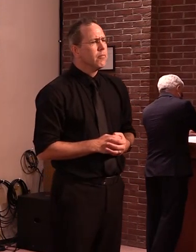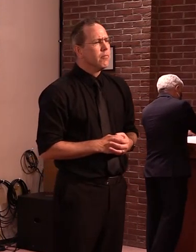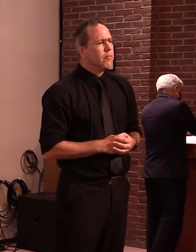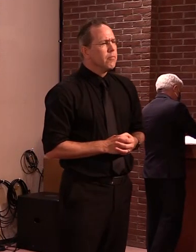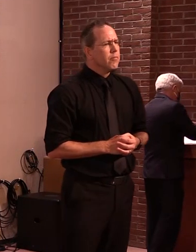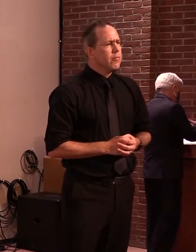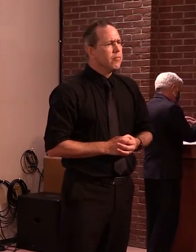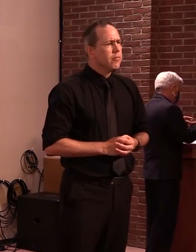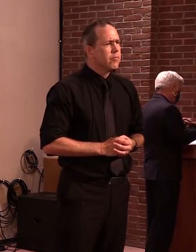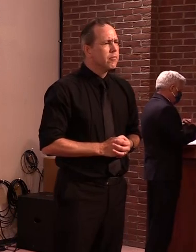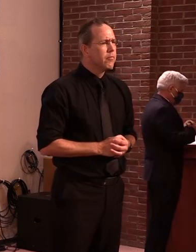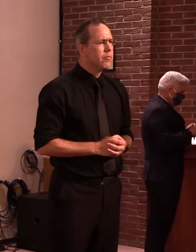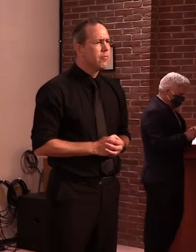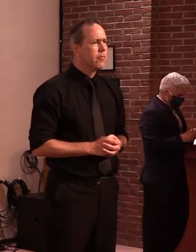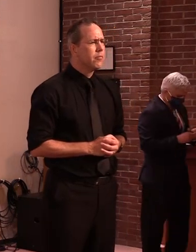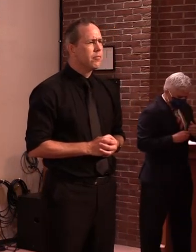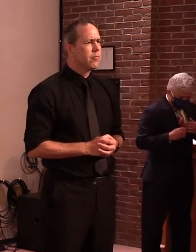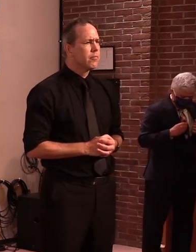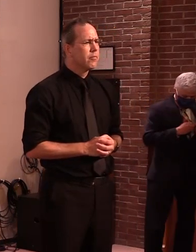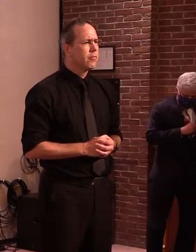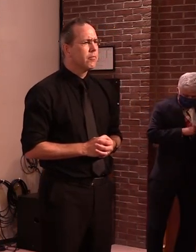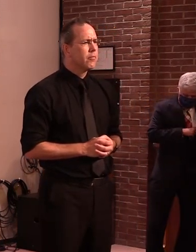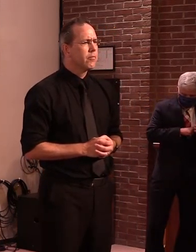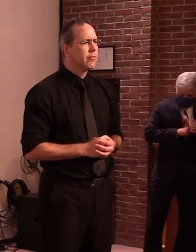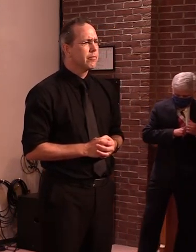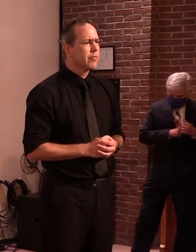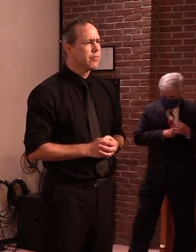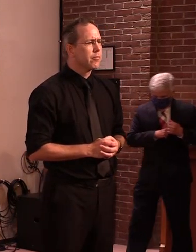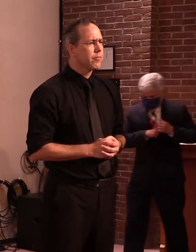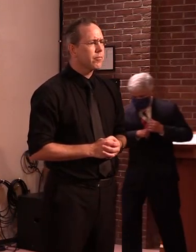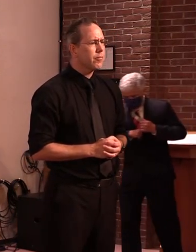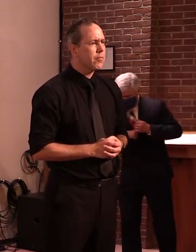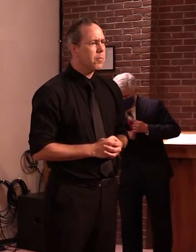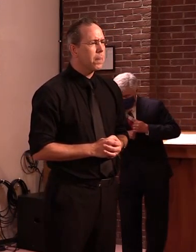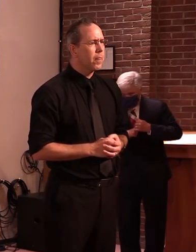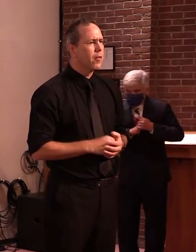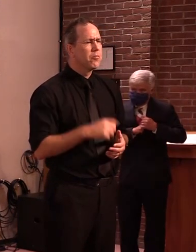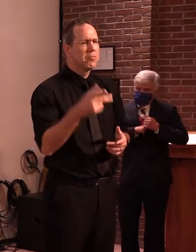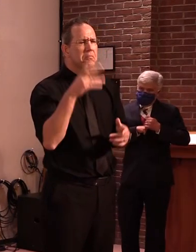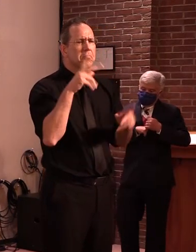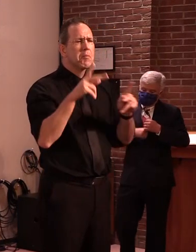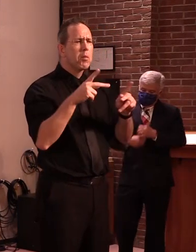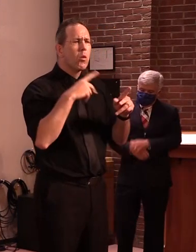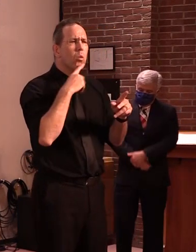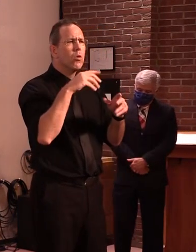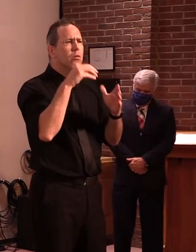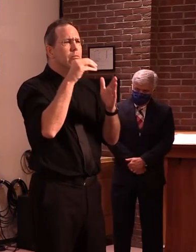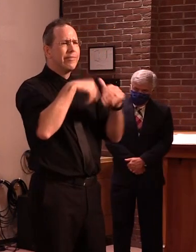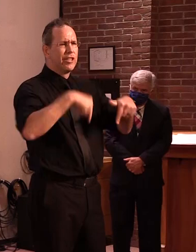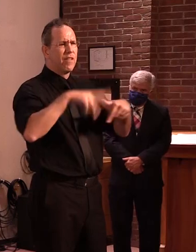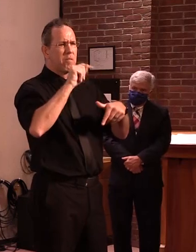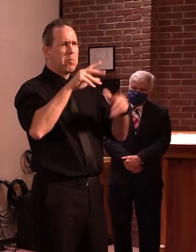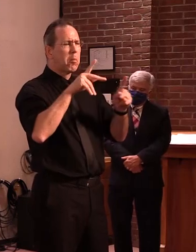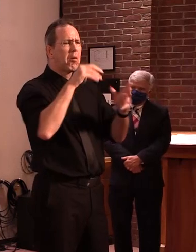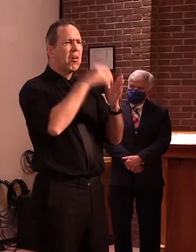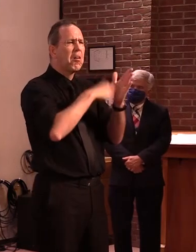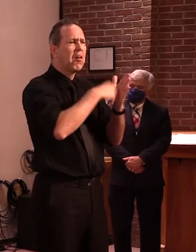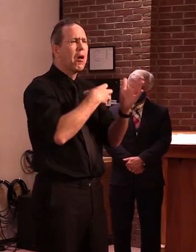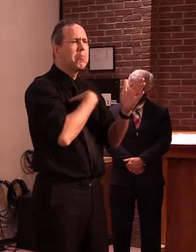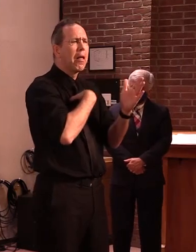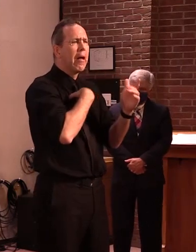you actually having people follow up on and investigate? Mr. Shirley.